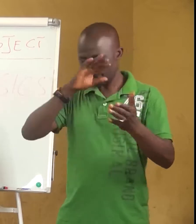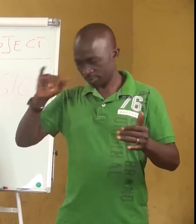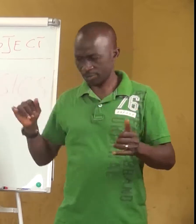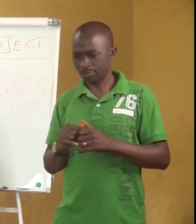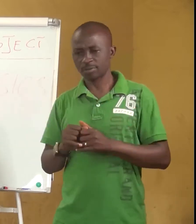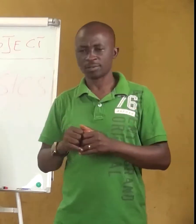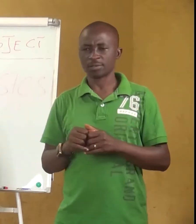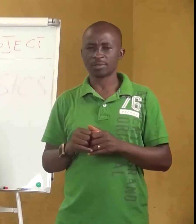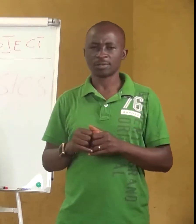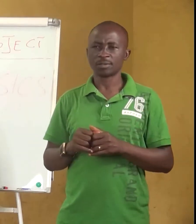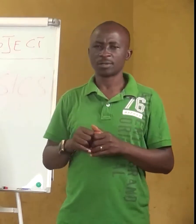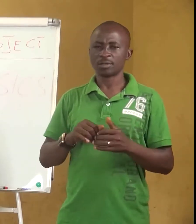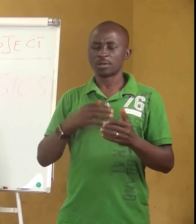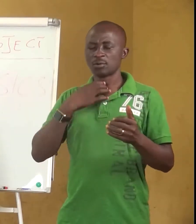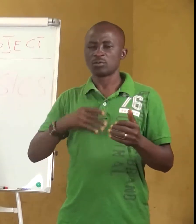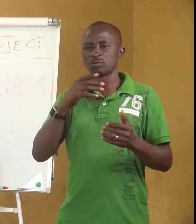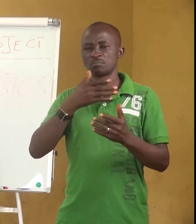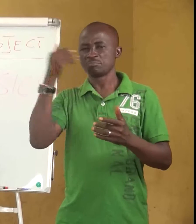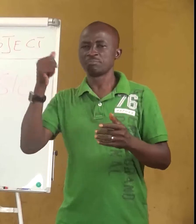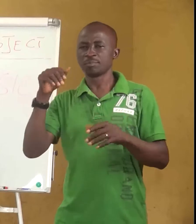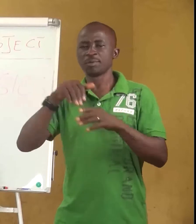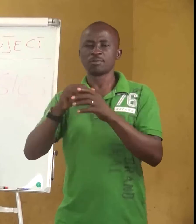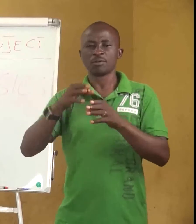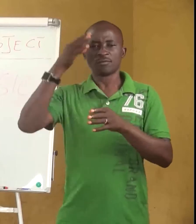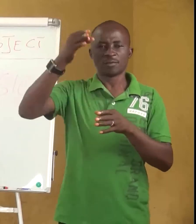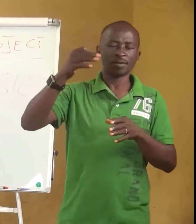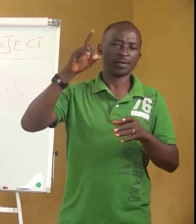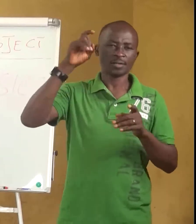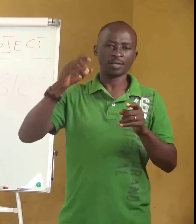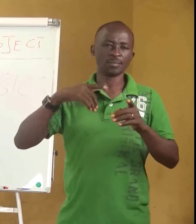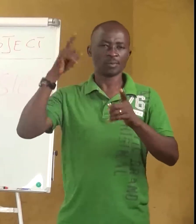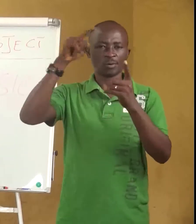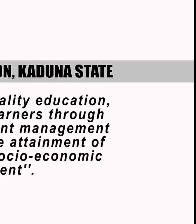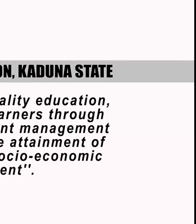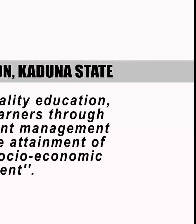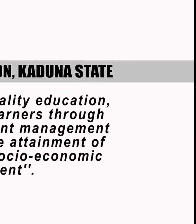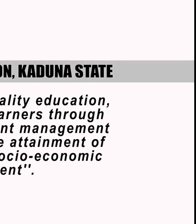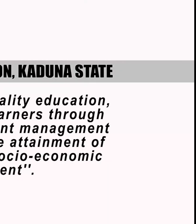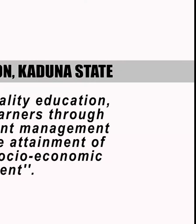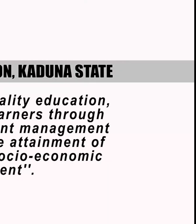Wish you the best in your forthcoming exam. Till we meet in our next lesson. Thank you.